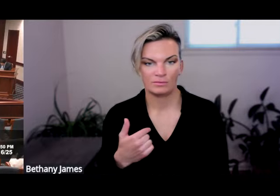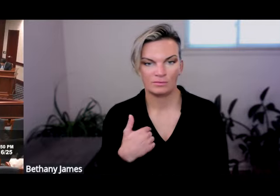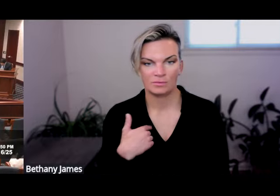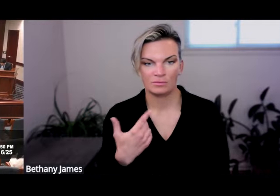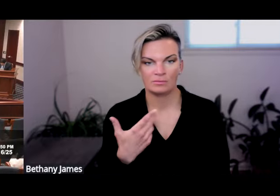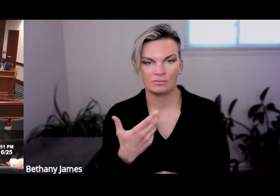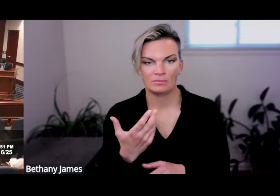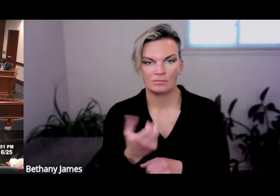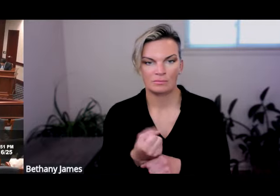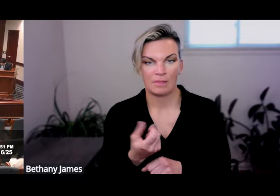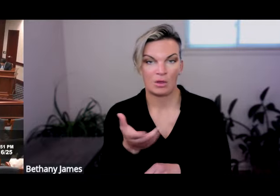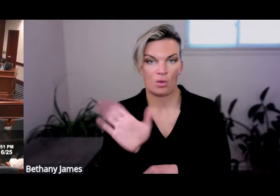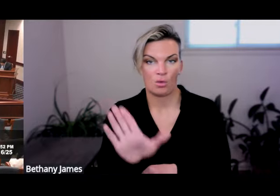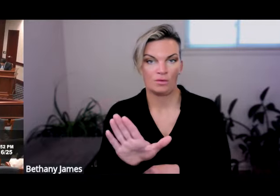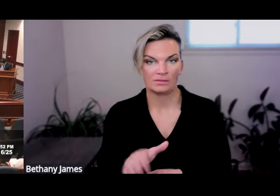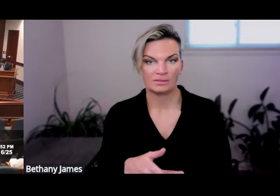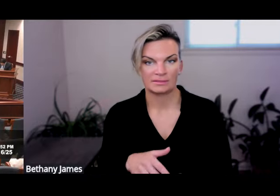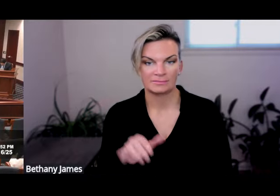If that does it, yeah.